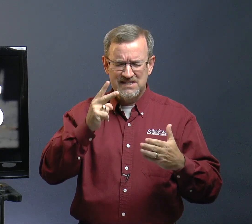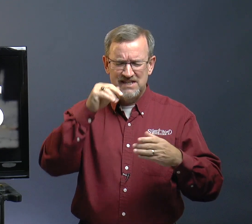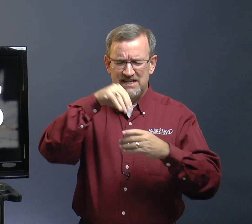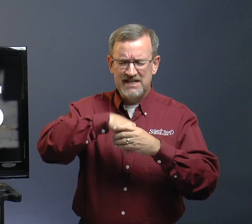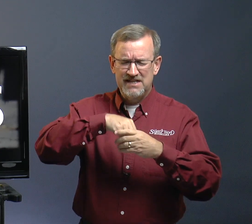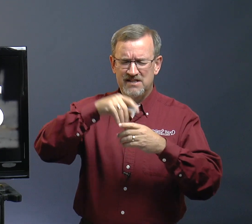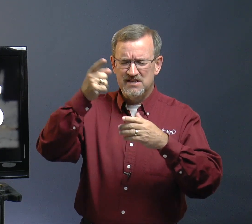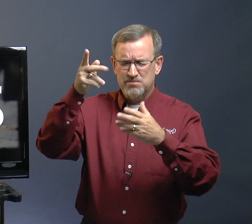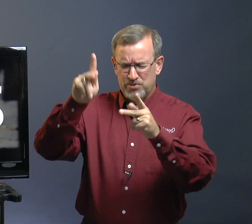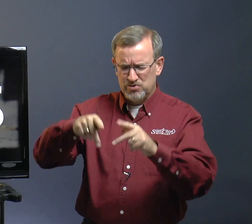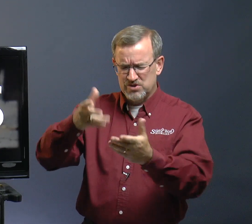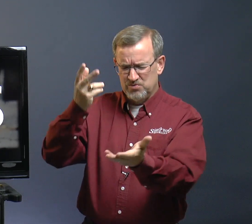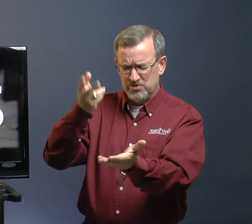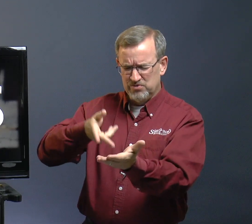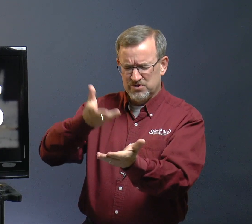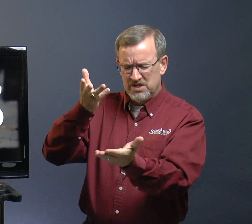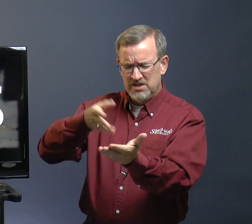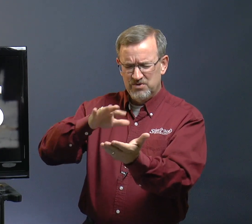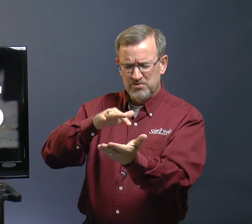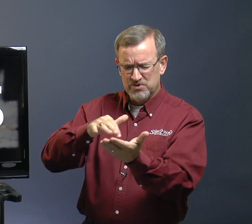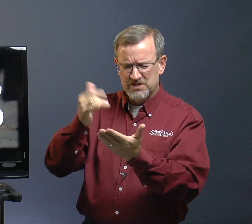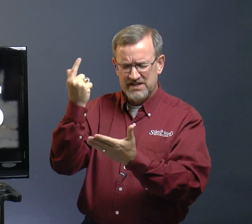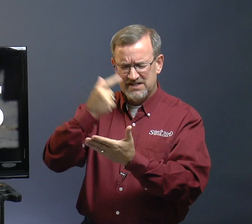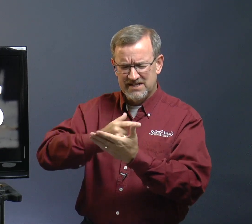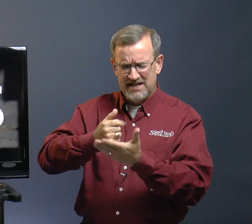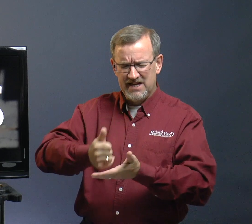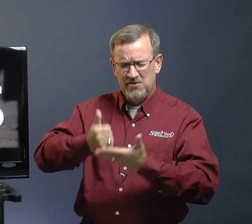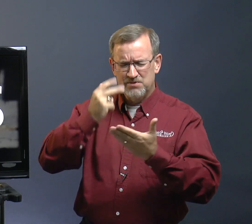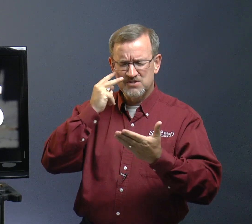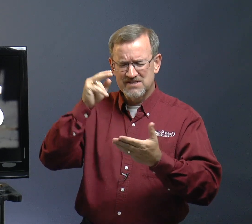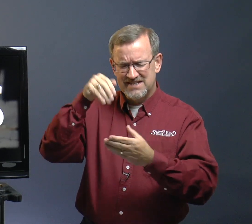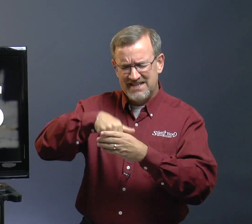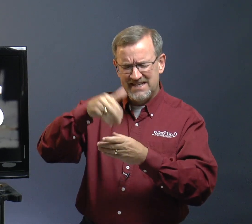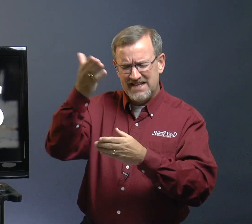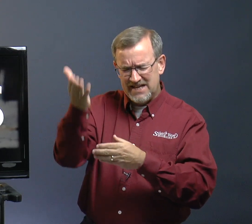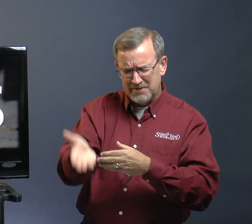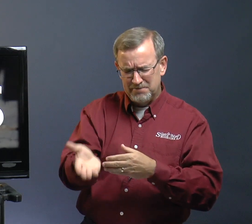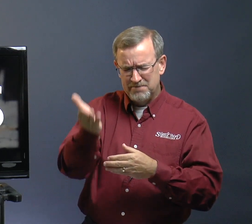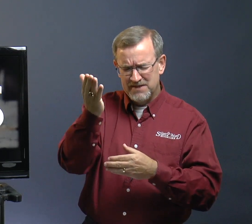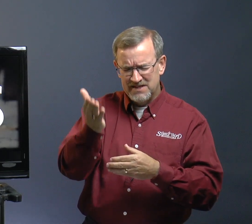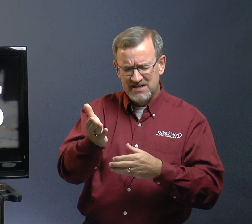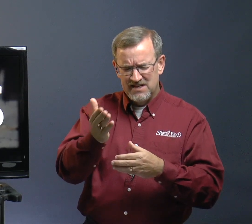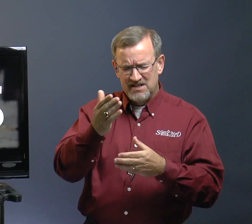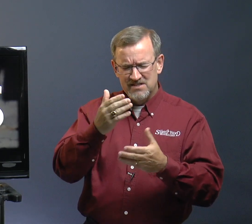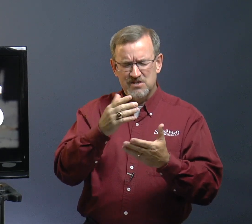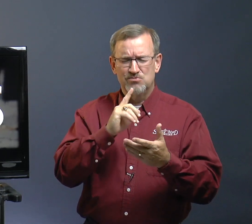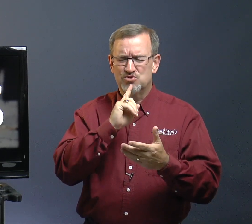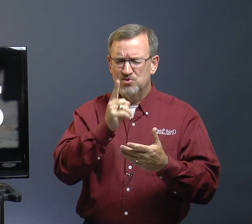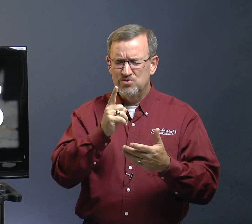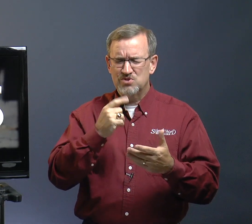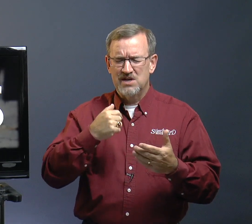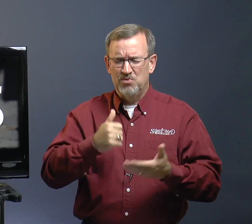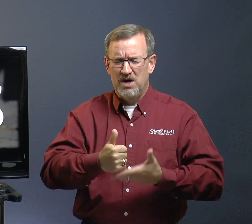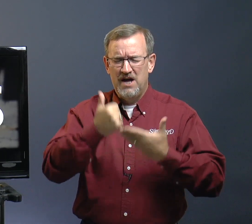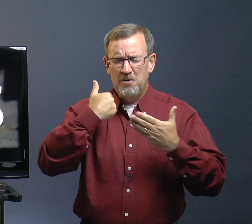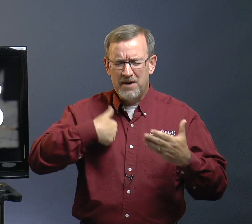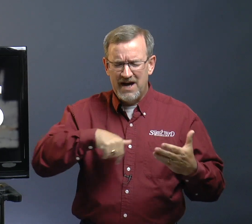see in this person we will study today. Help us to see in him some truths that will help